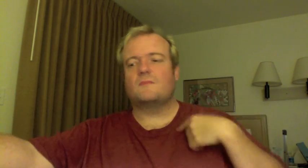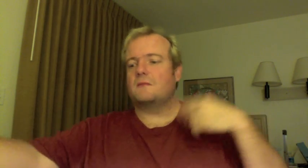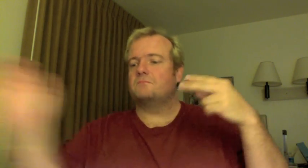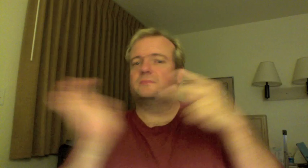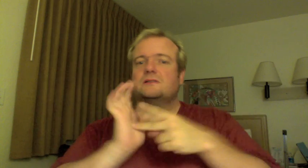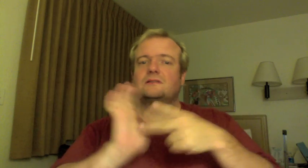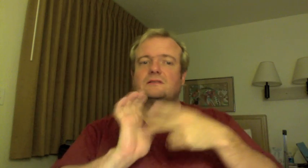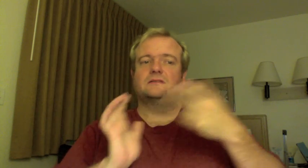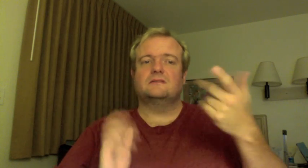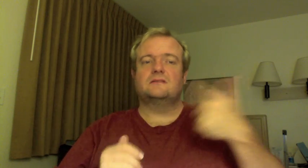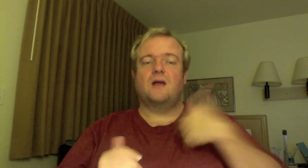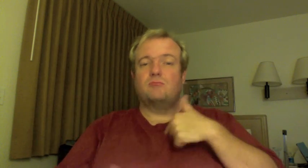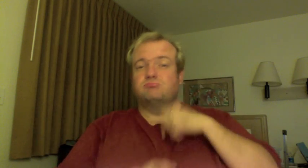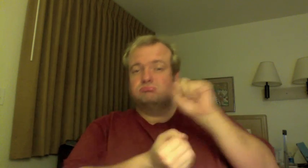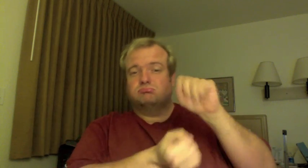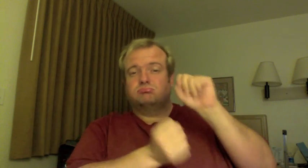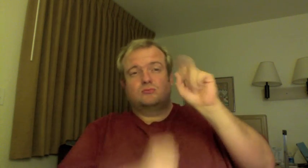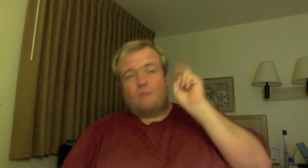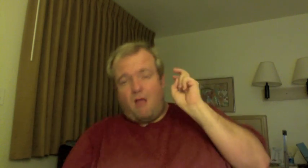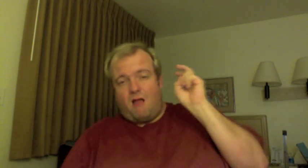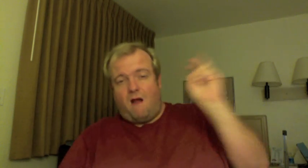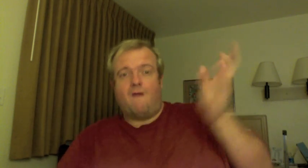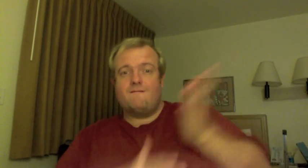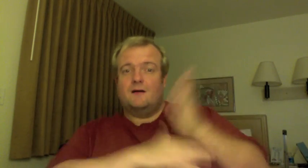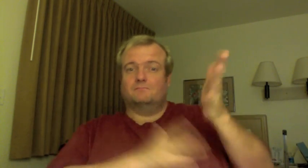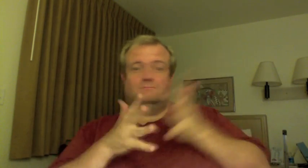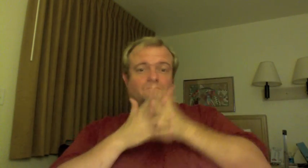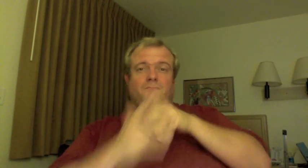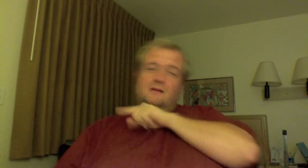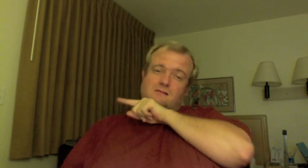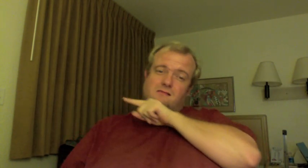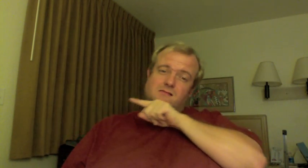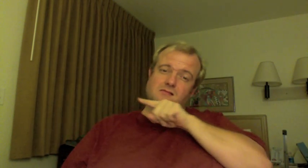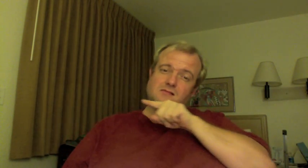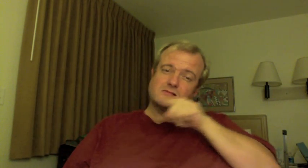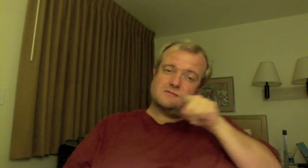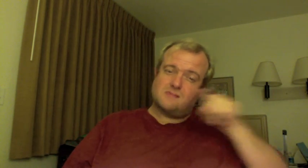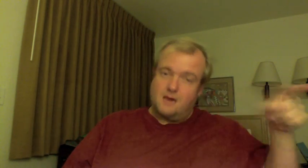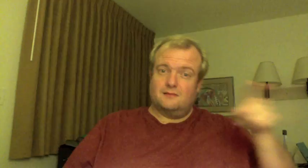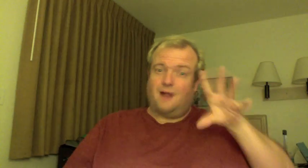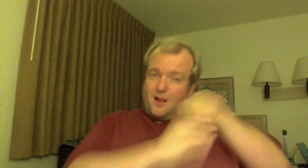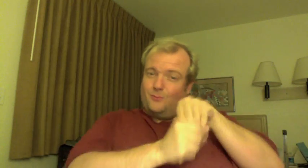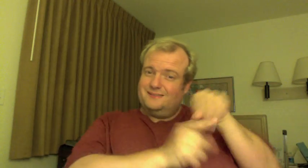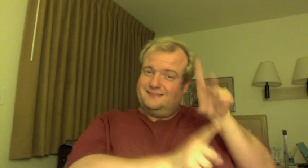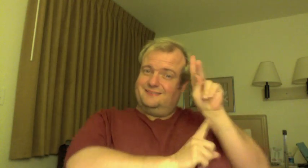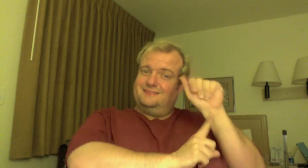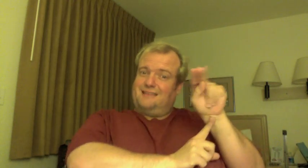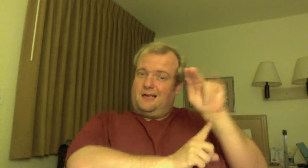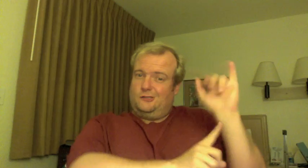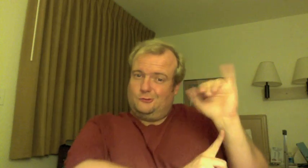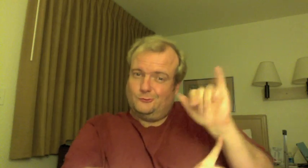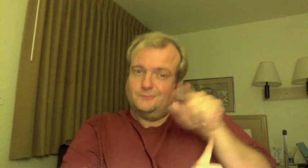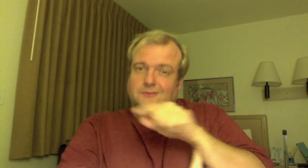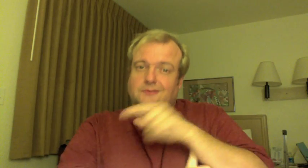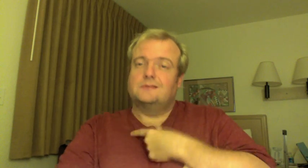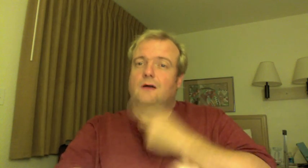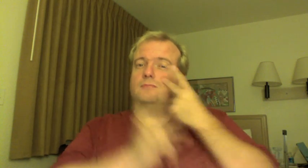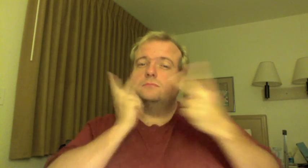The crew must force the concrete to defy gravity. It needs to be pumped up from the bottom of the forms through